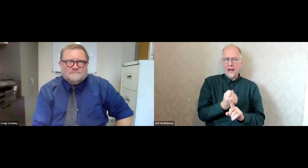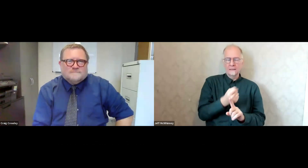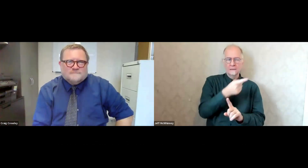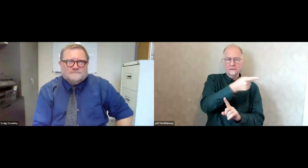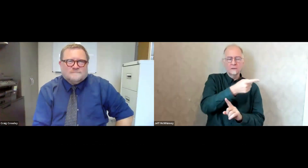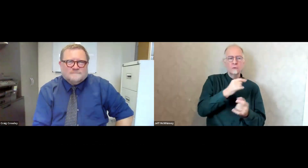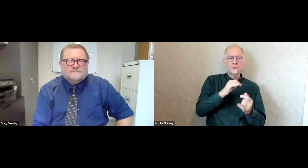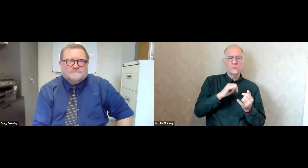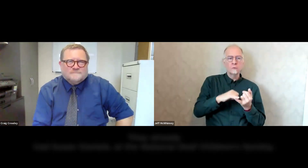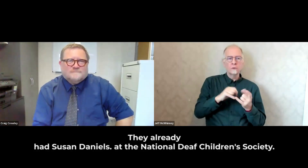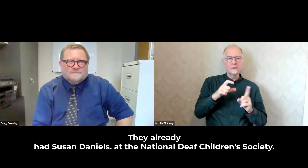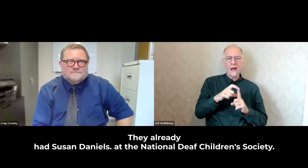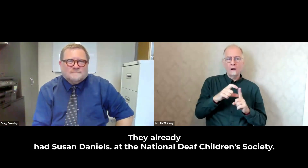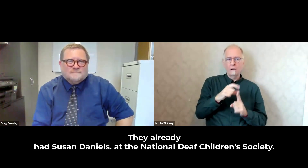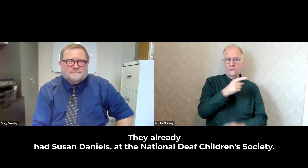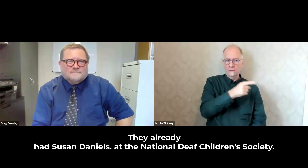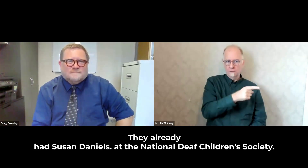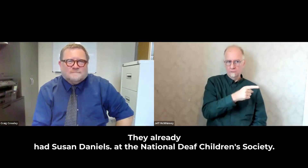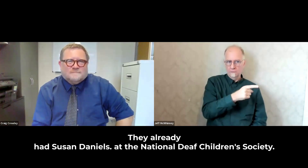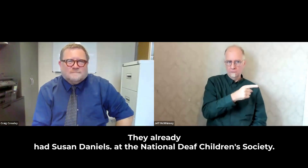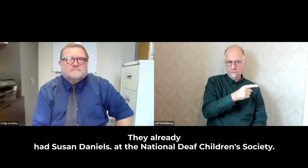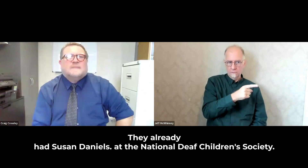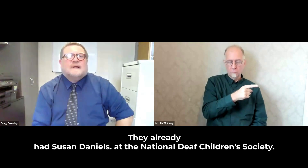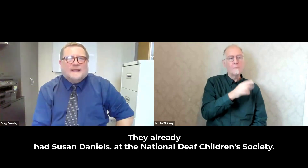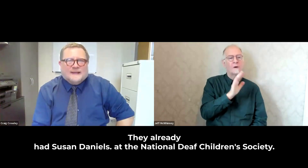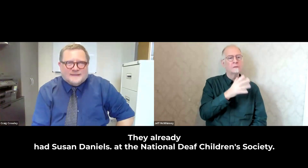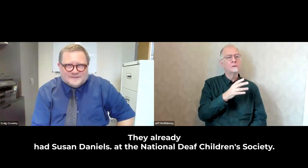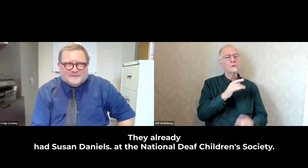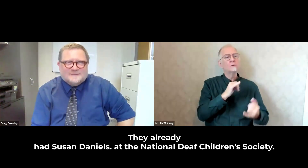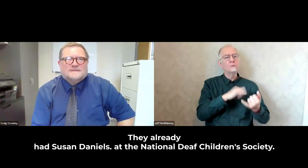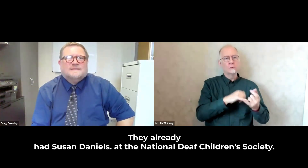level. They already had